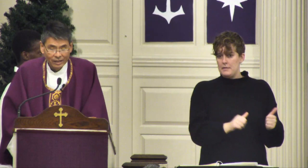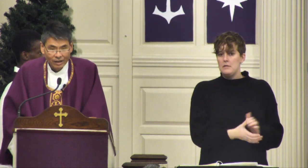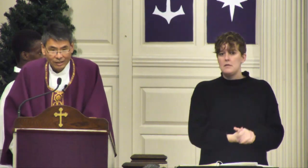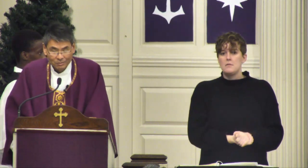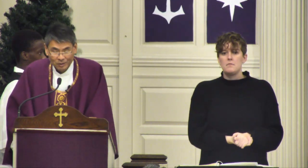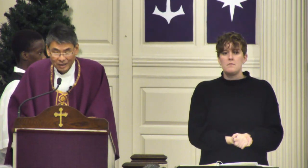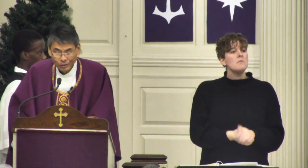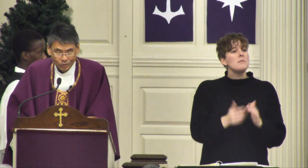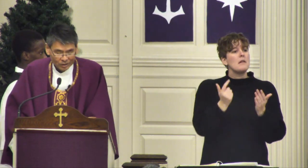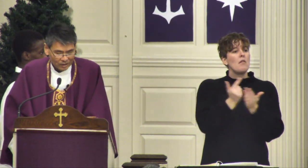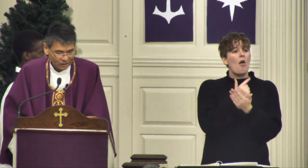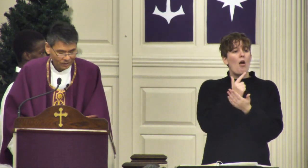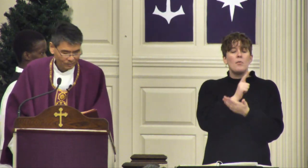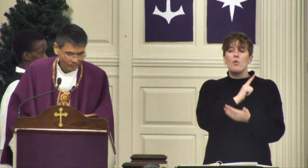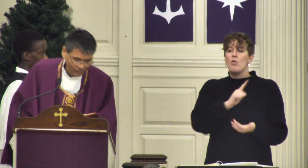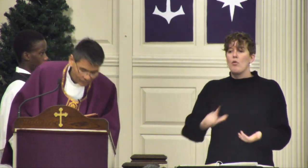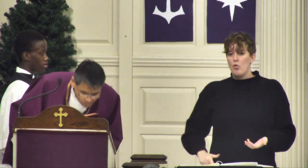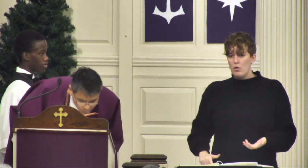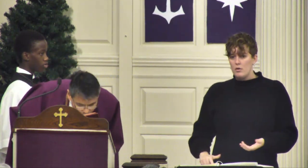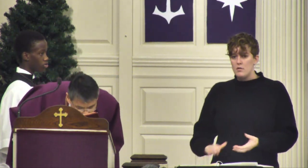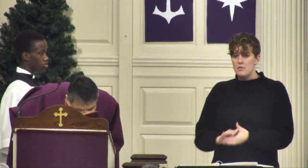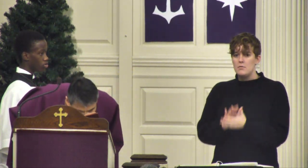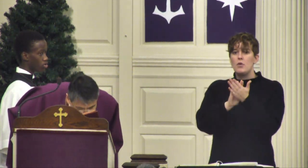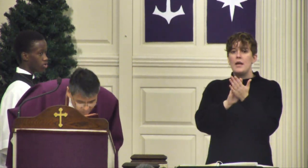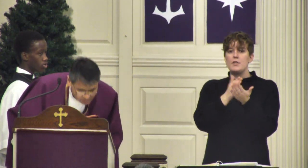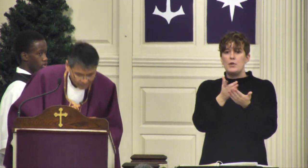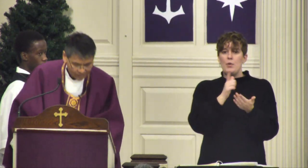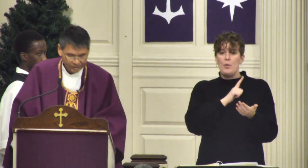The Gospel of the Lord.